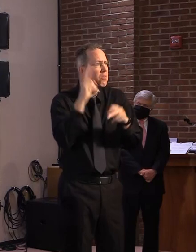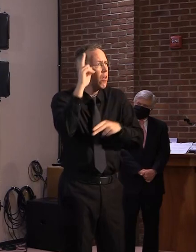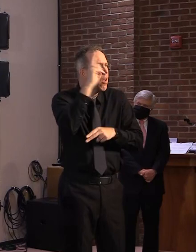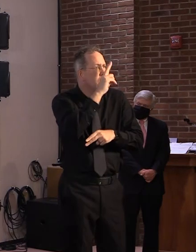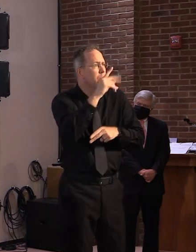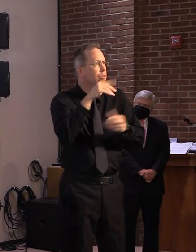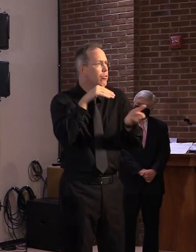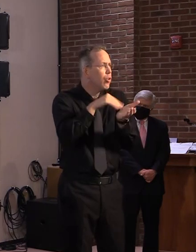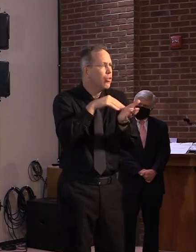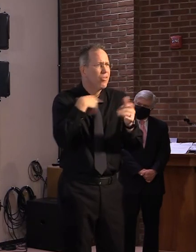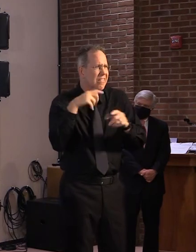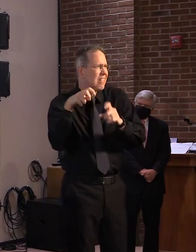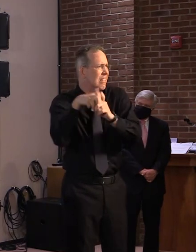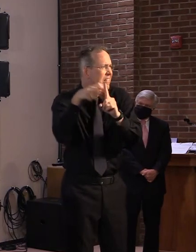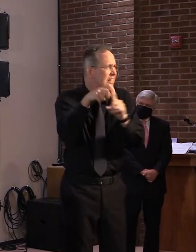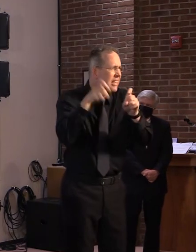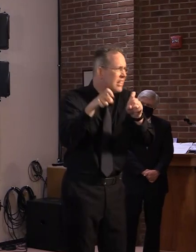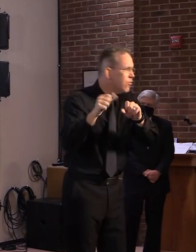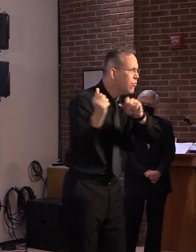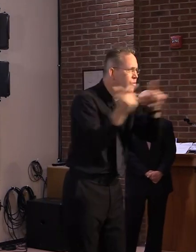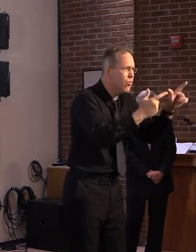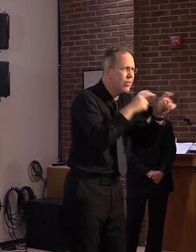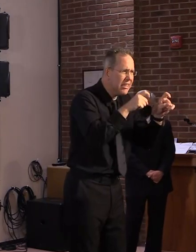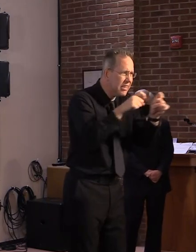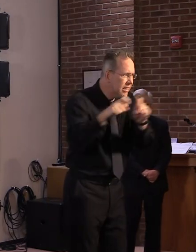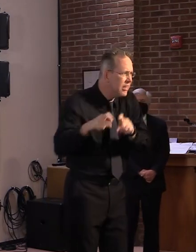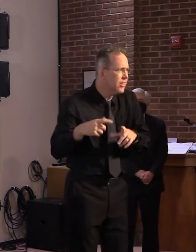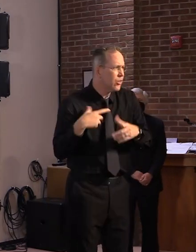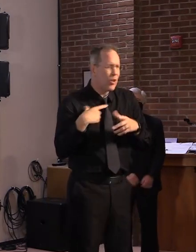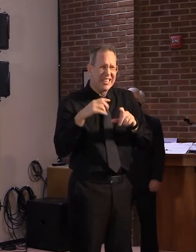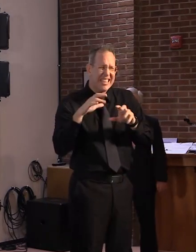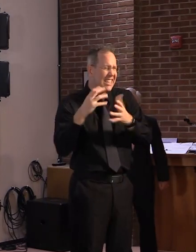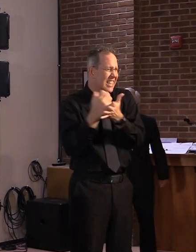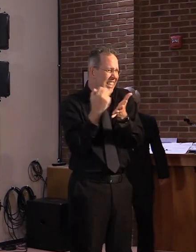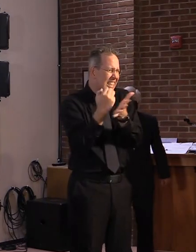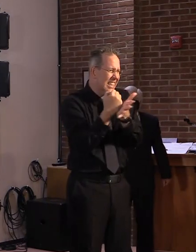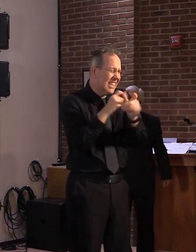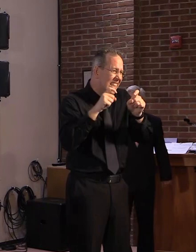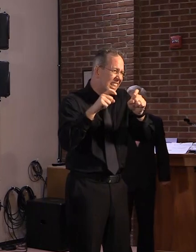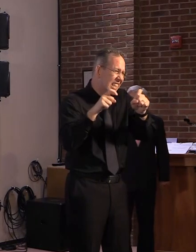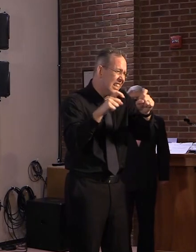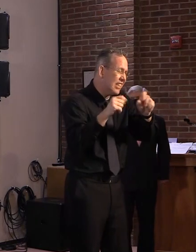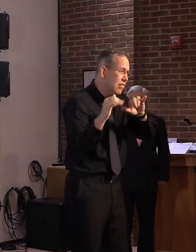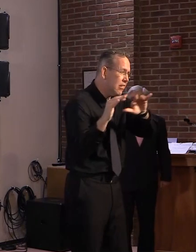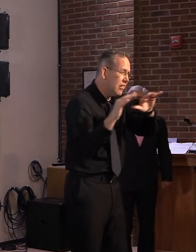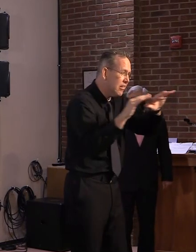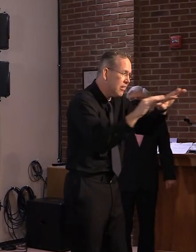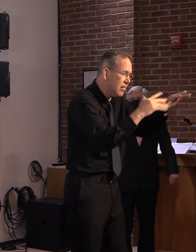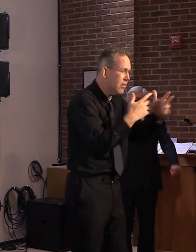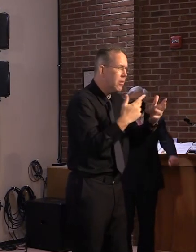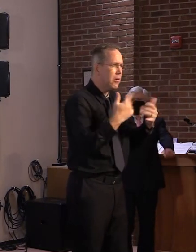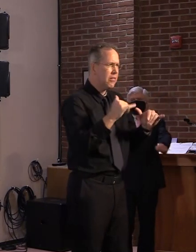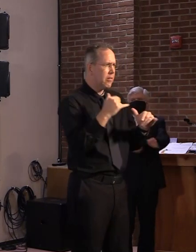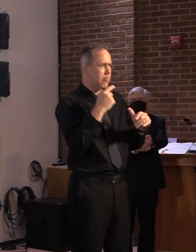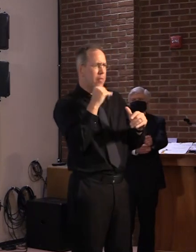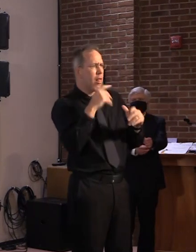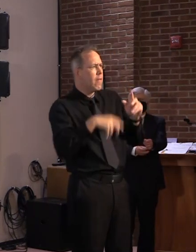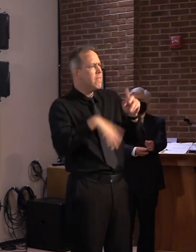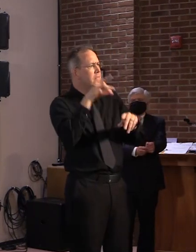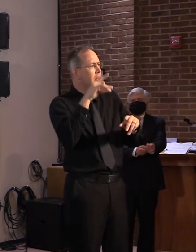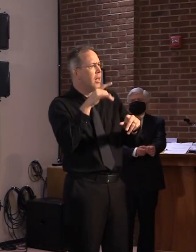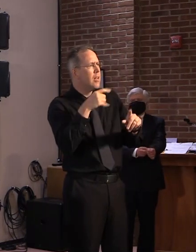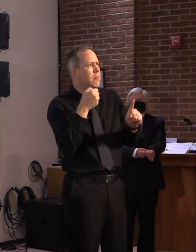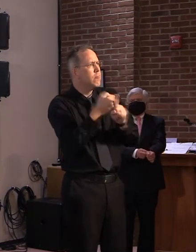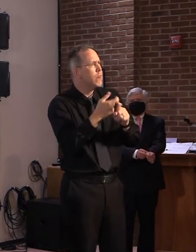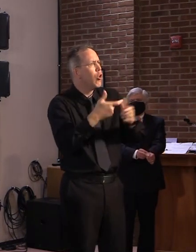of people who may have the virus, and even if they don't have symptoms, test positive on that